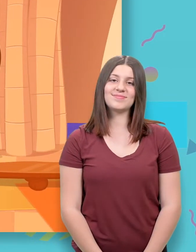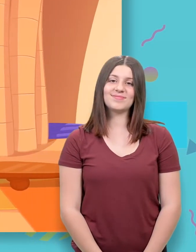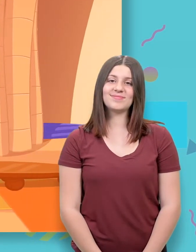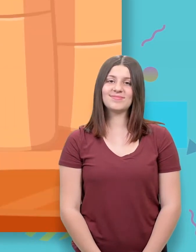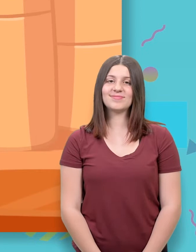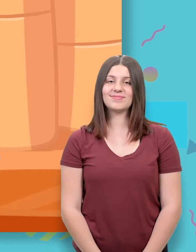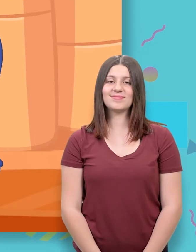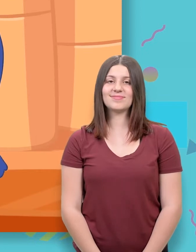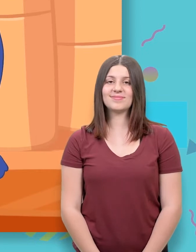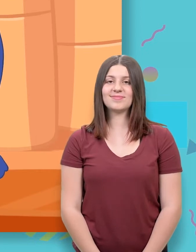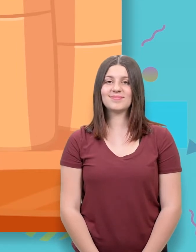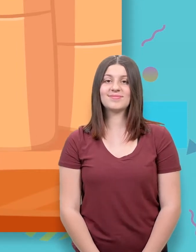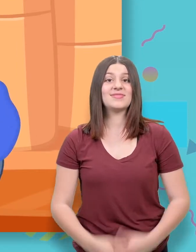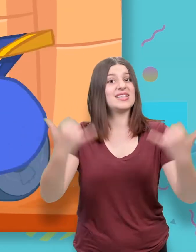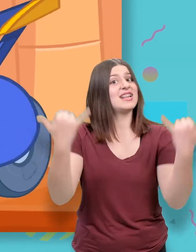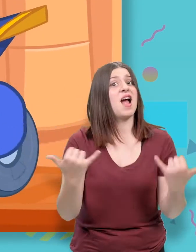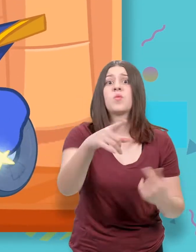Now you can't catch me!